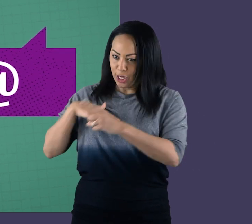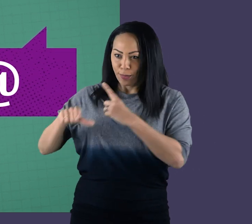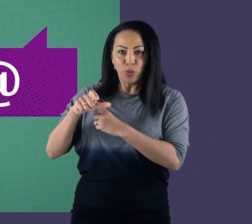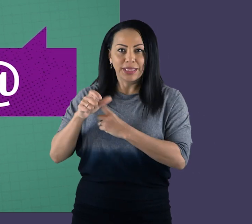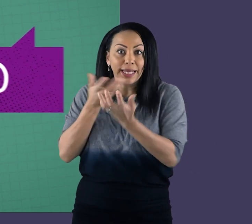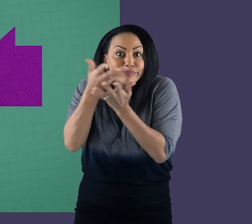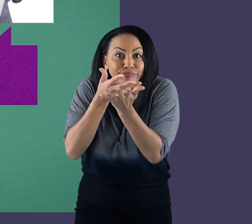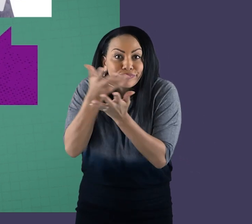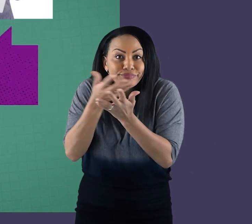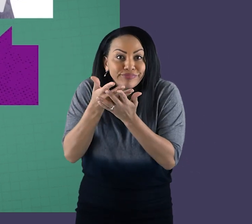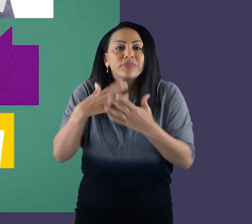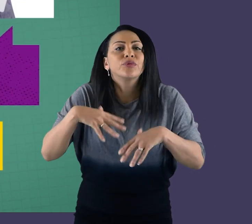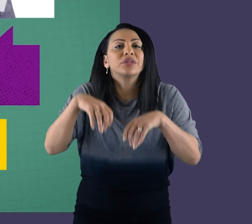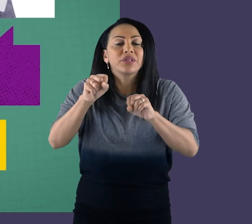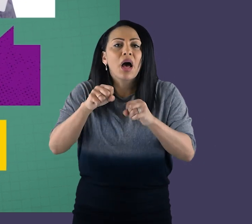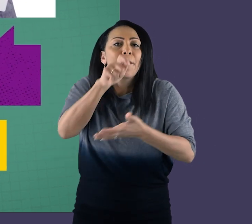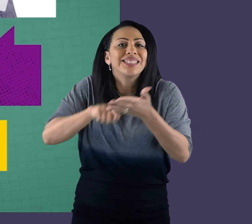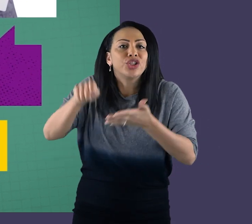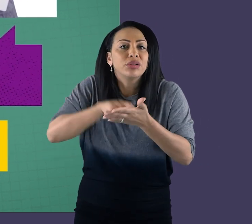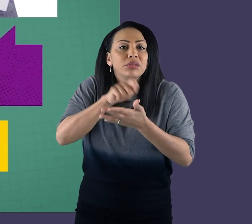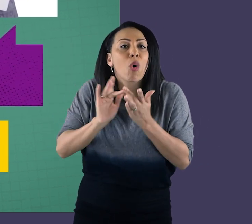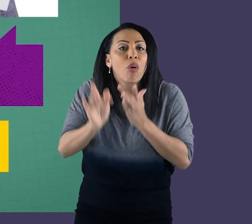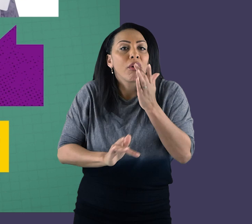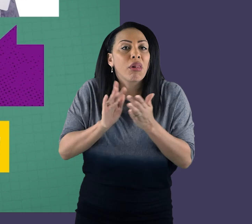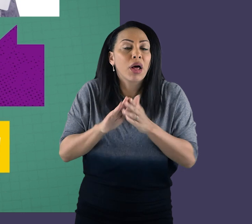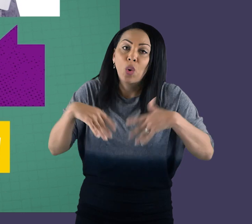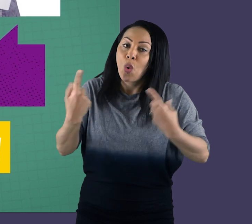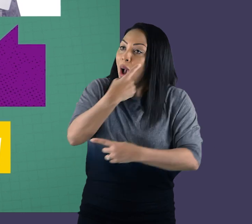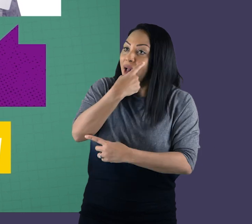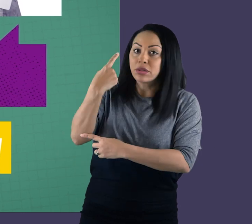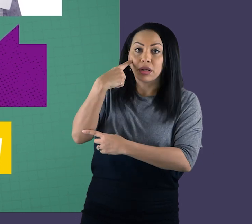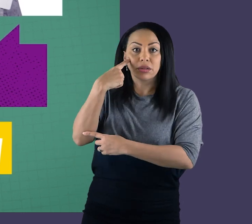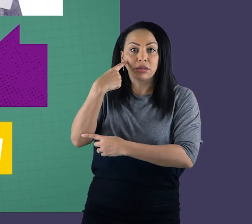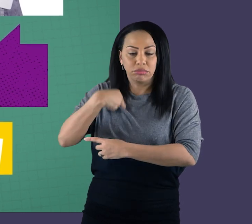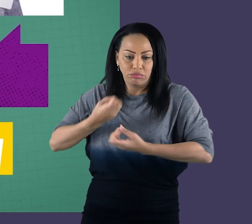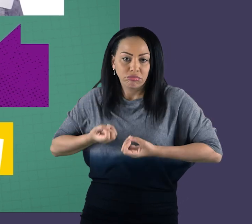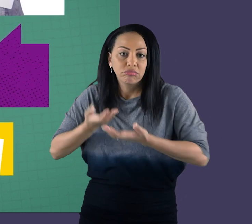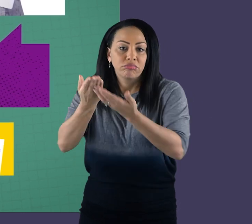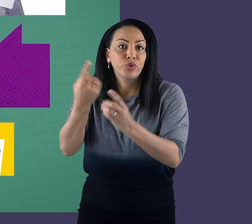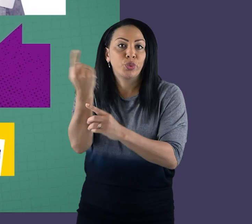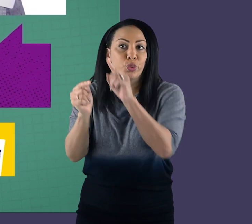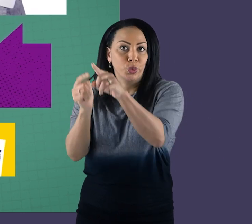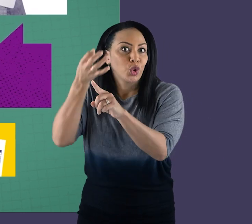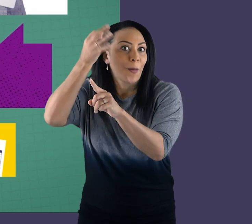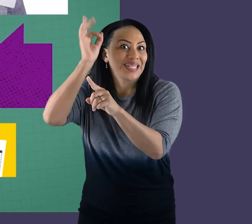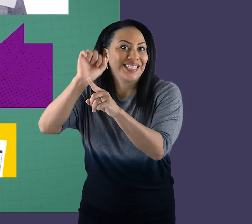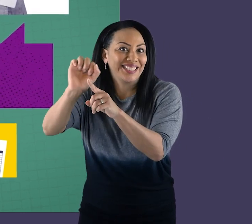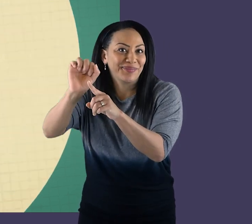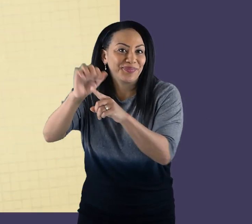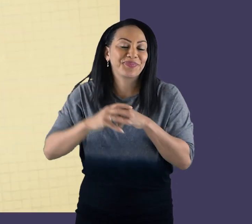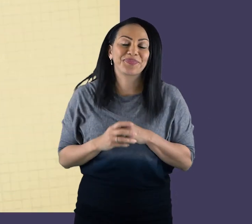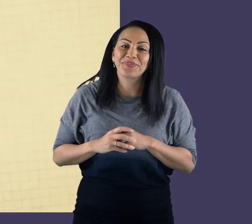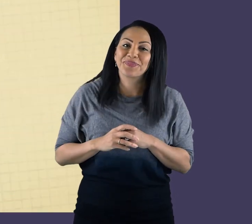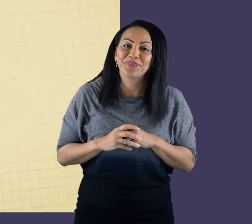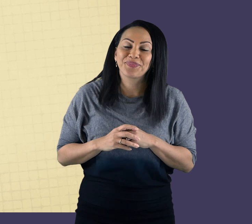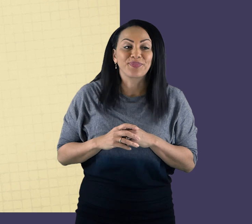community. You can start and sign petitions online, or submit evidence to a select committee on the issues you care about.